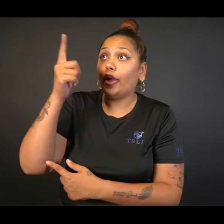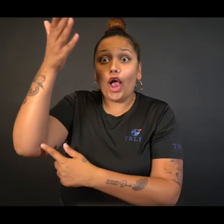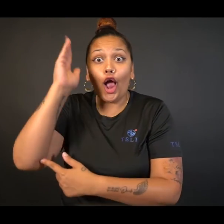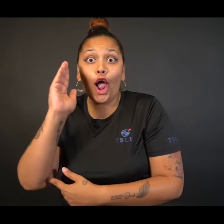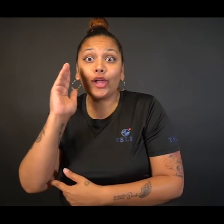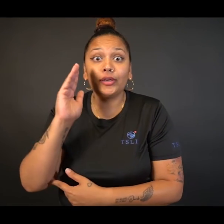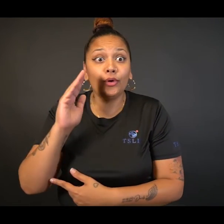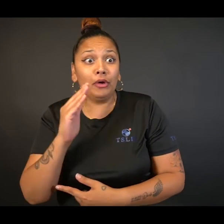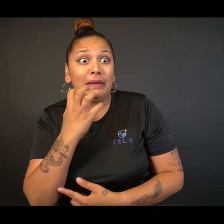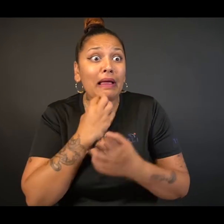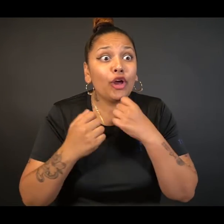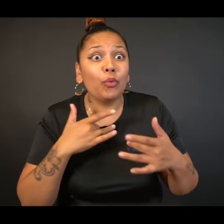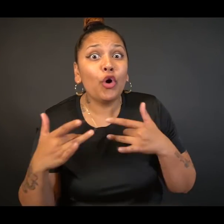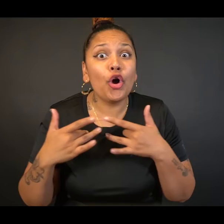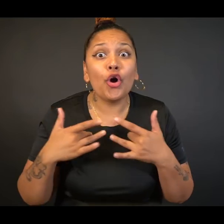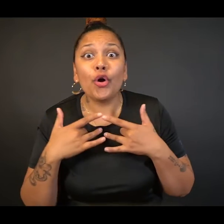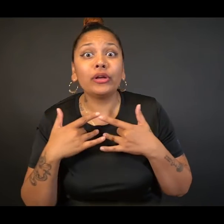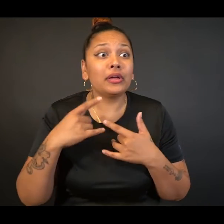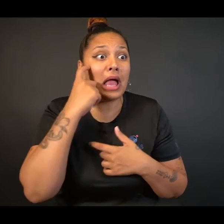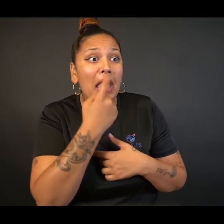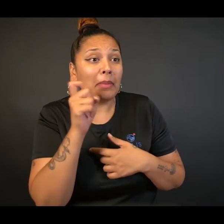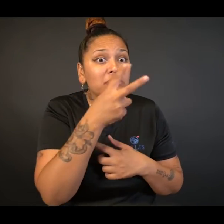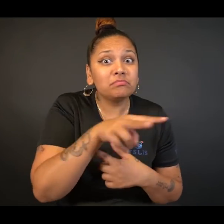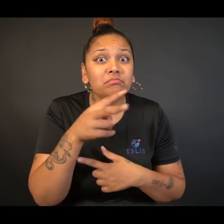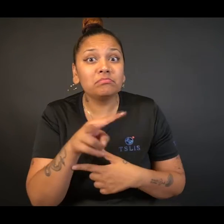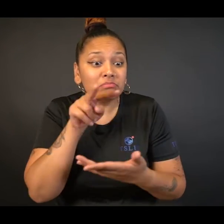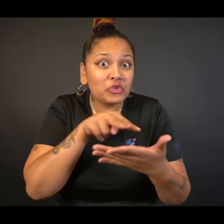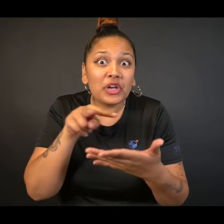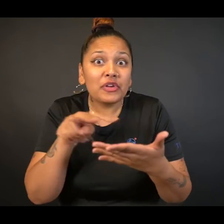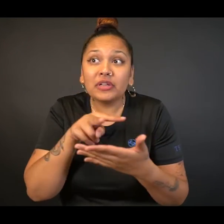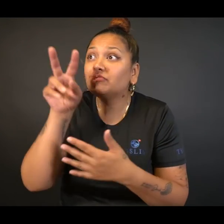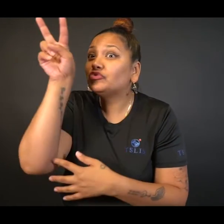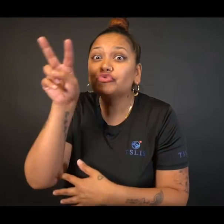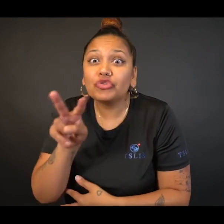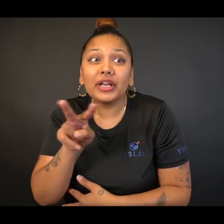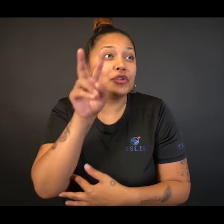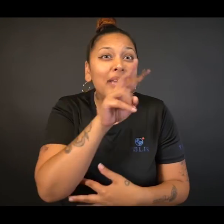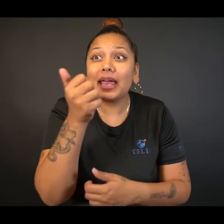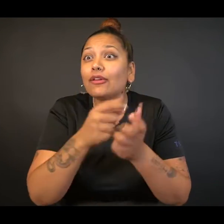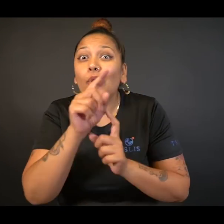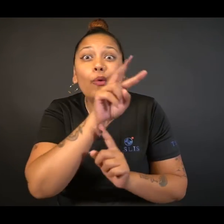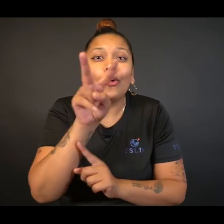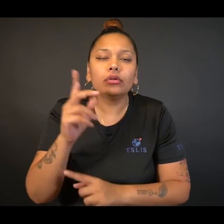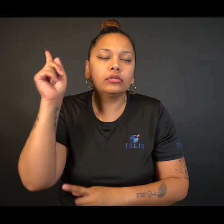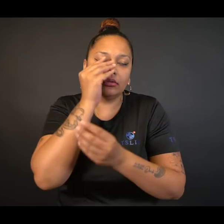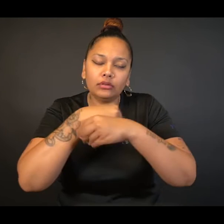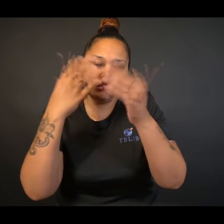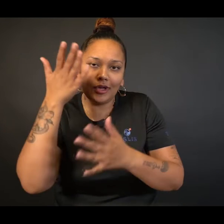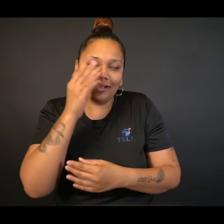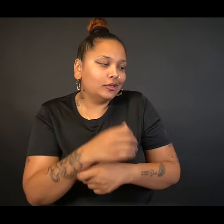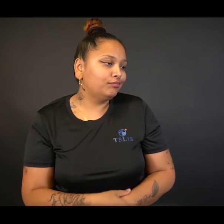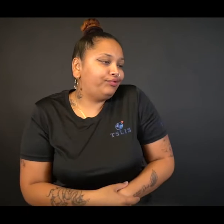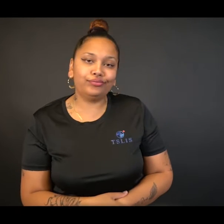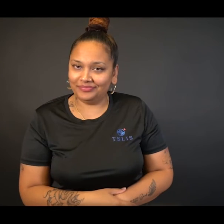I really don't think that God really cares which way our eyes are looking when